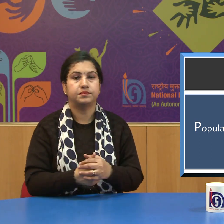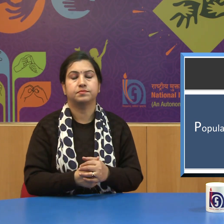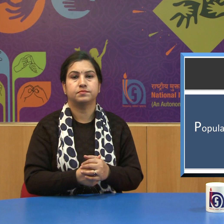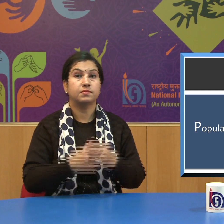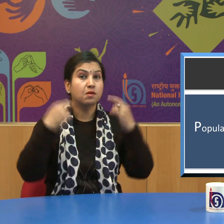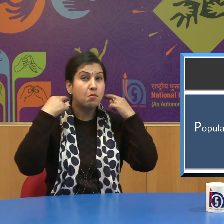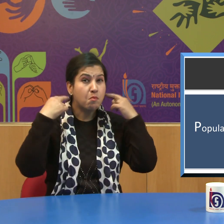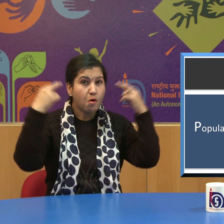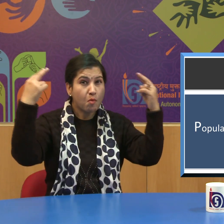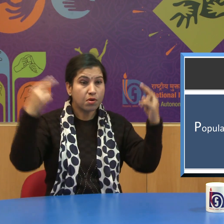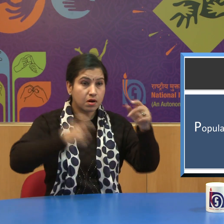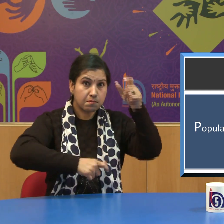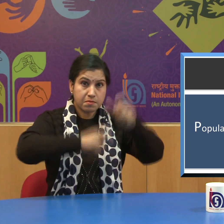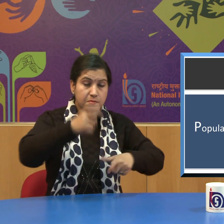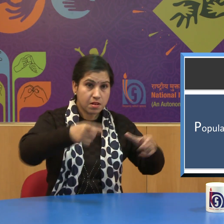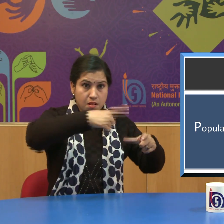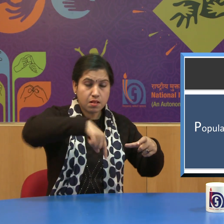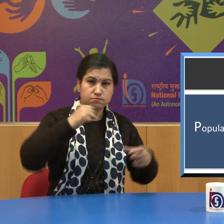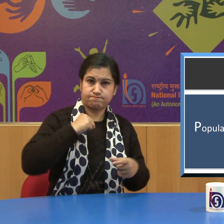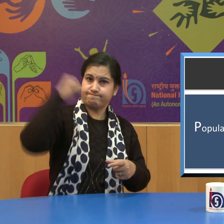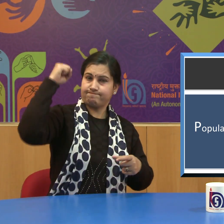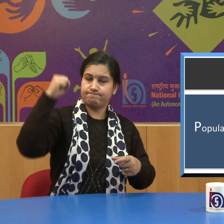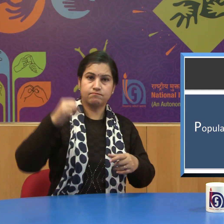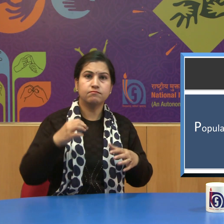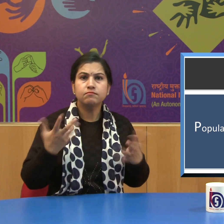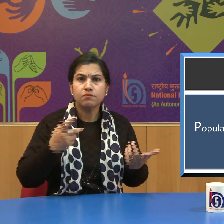Popular Resistance Movement Against the British Rule.